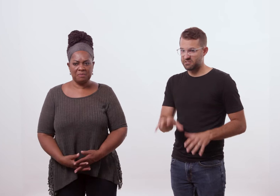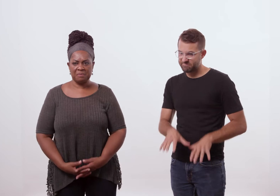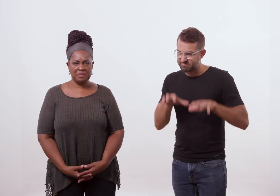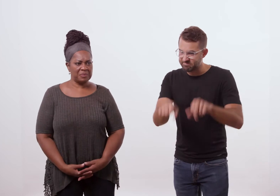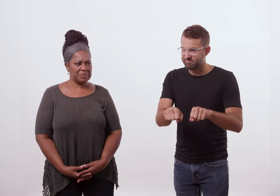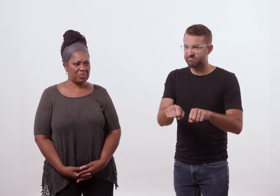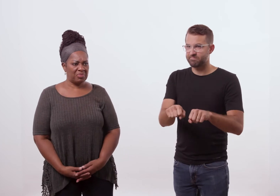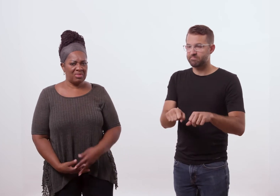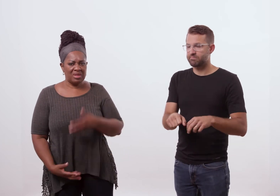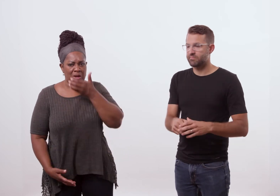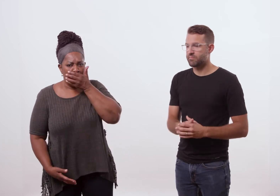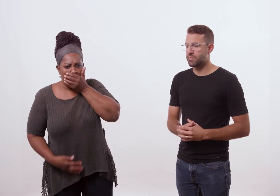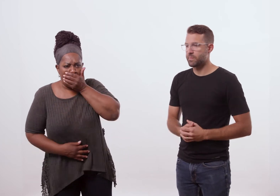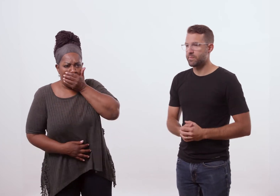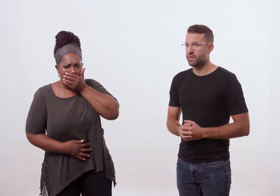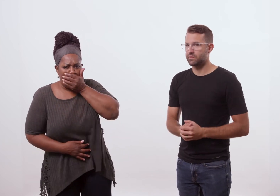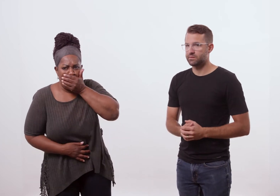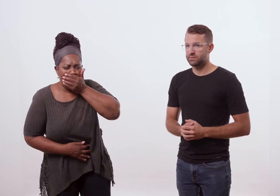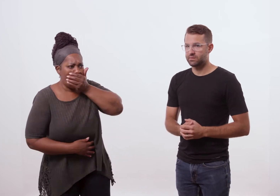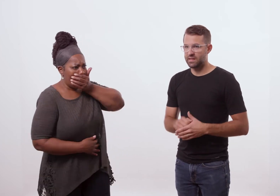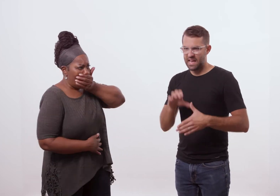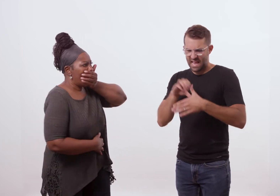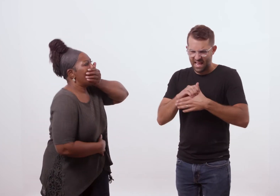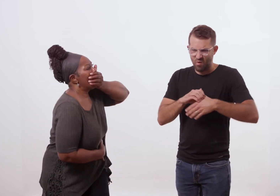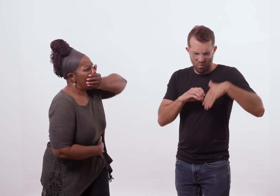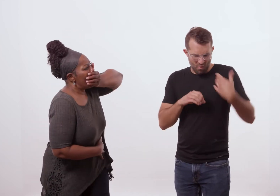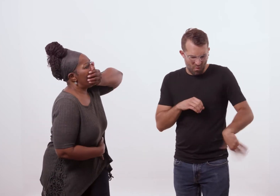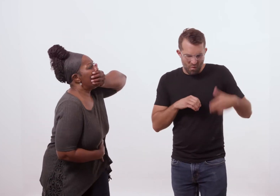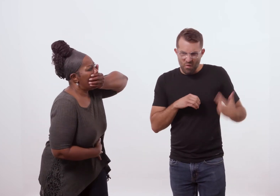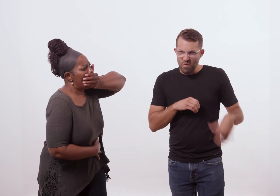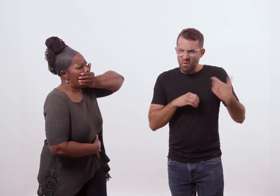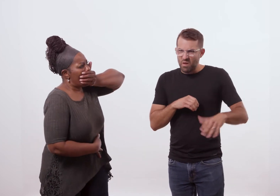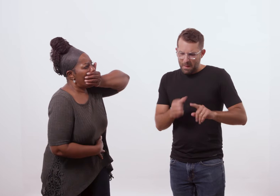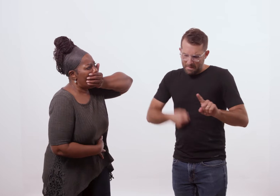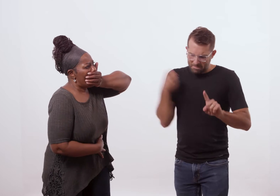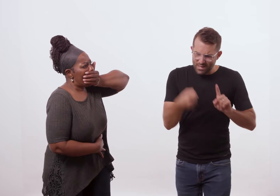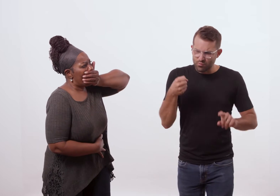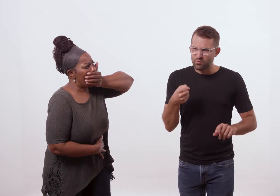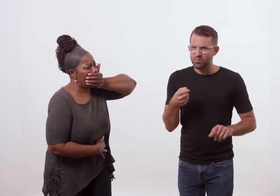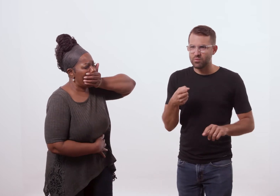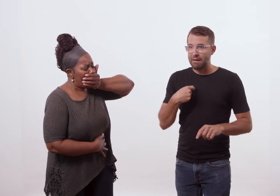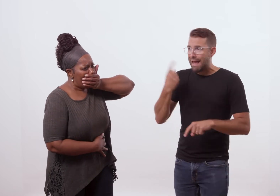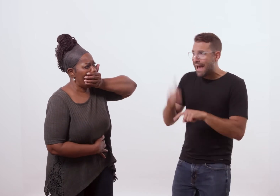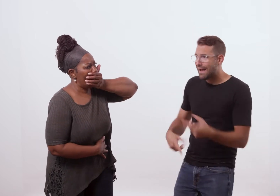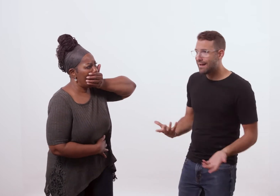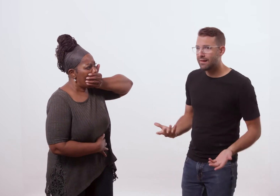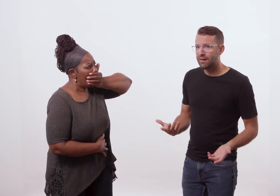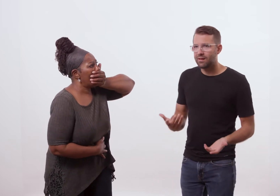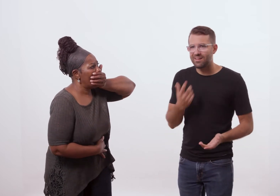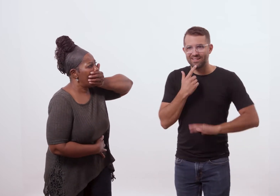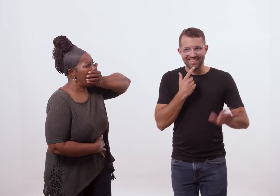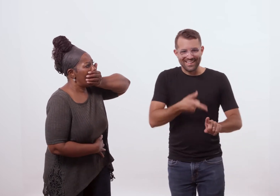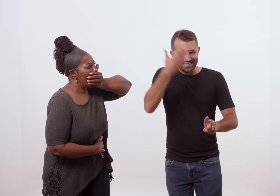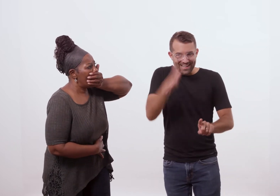She bit me! Well, hit her. I can't do that! Yes, but she doesn't know that. Tell her if she doesn't behave, you'll do something awful to